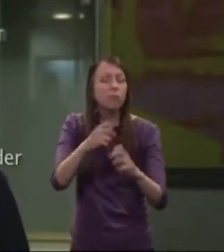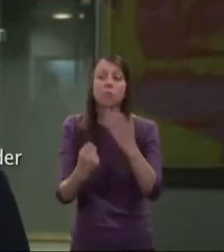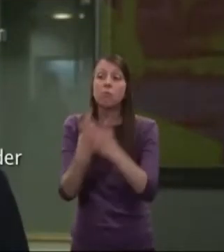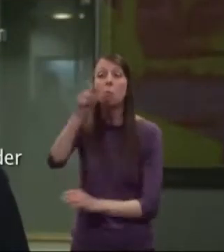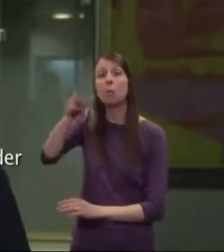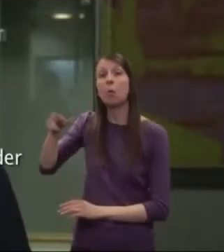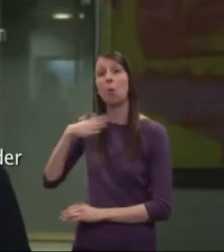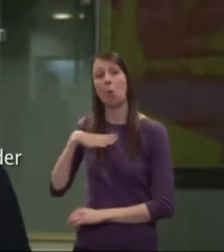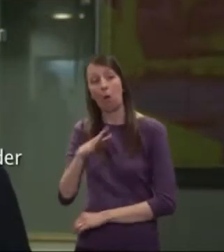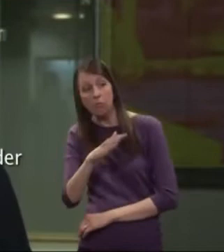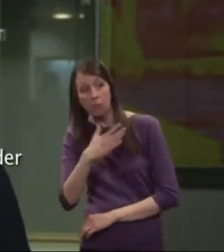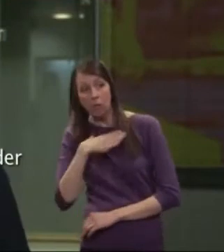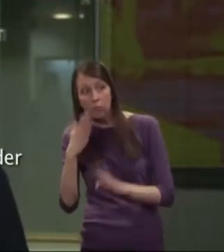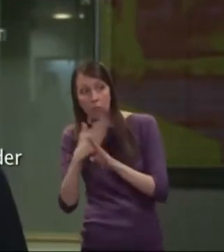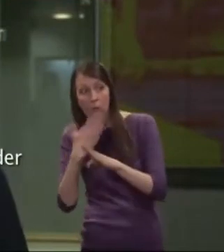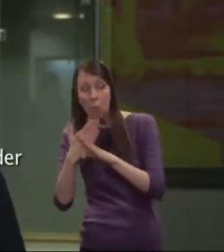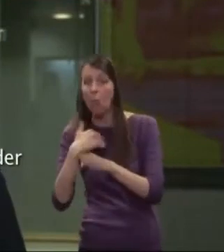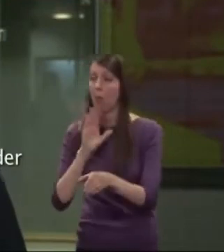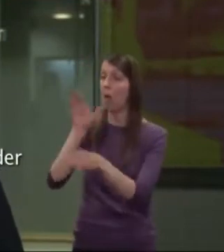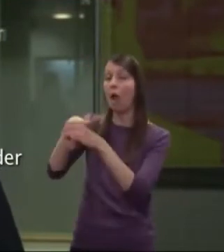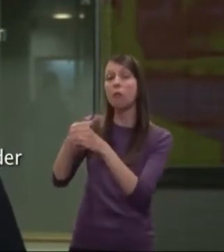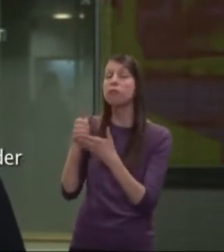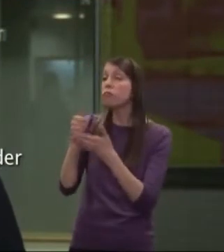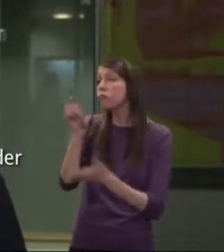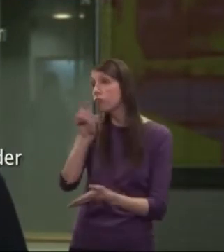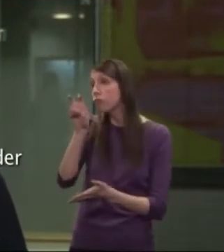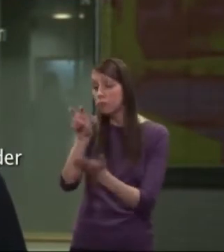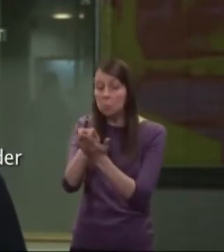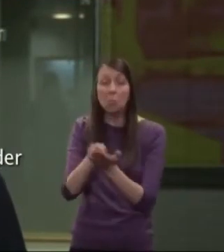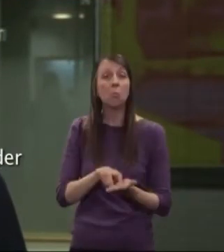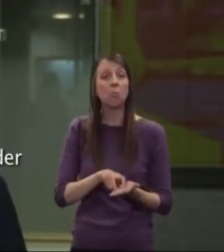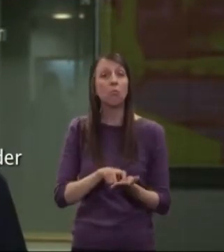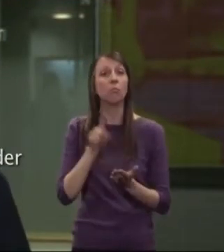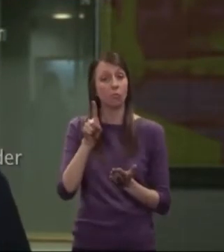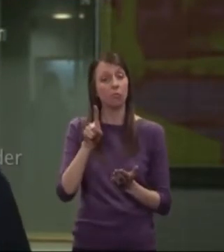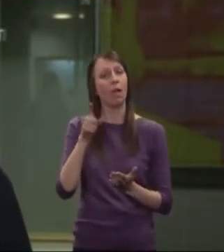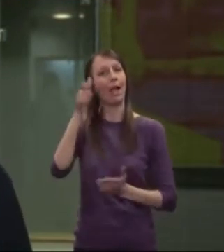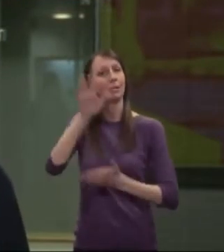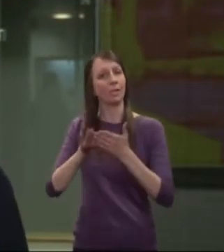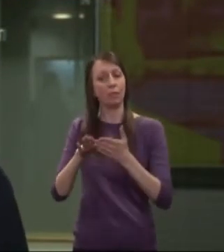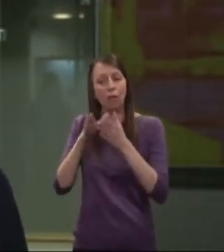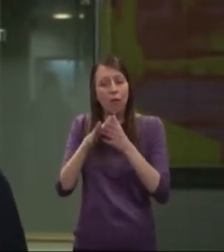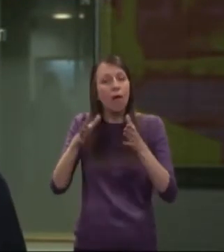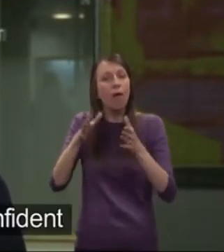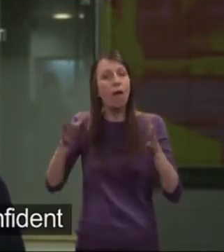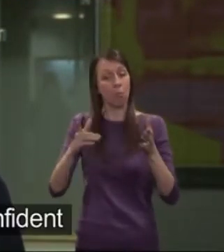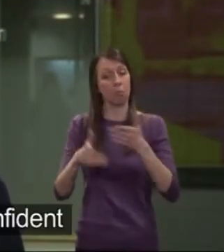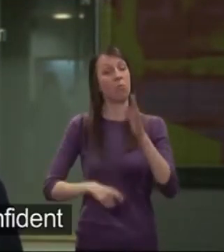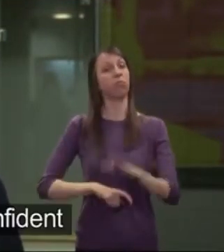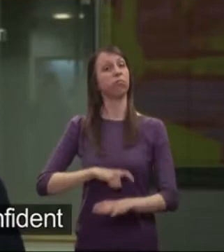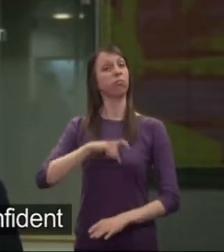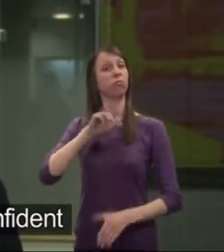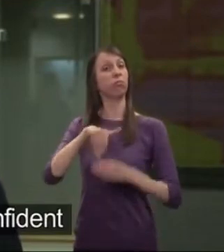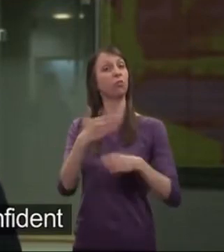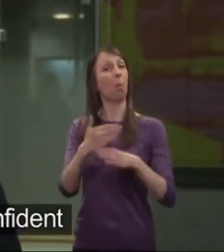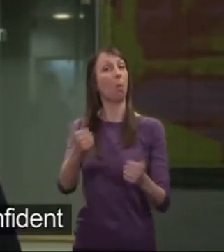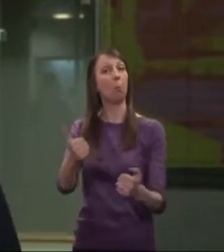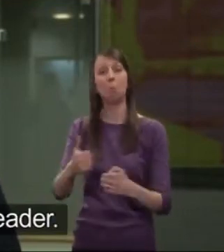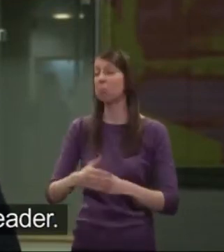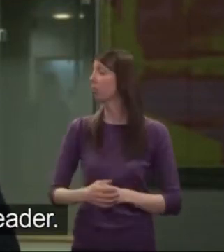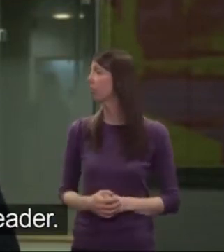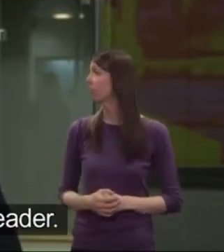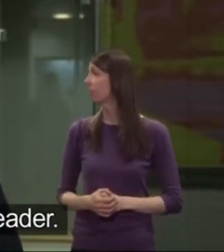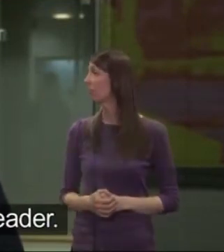investigators, for people that want private work done. So as you build more experience, you become